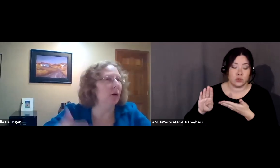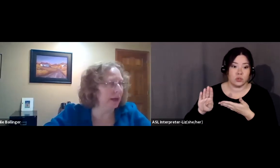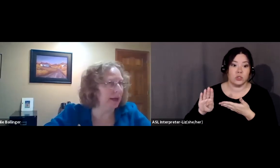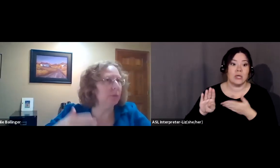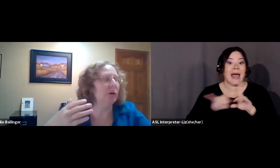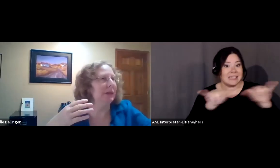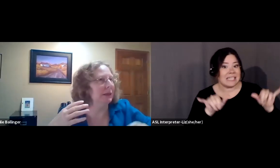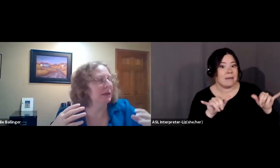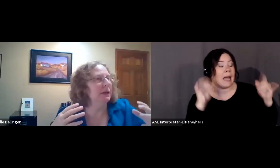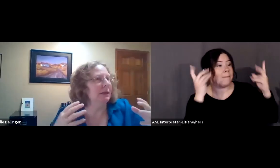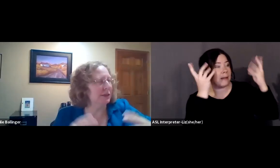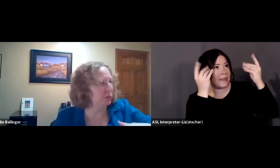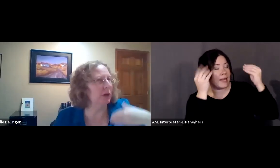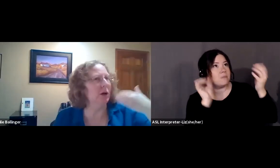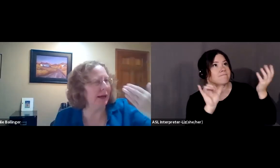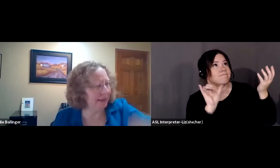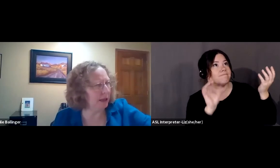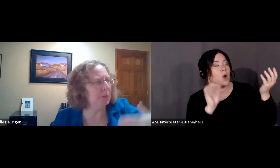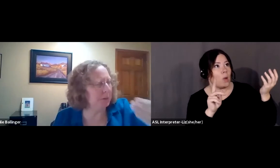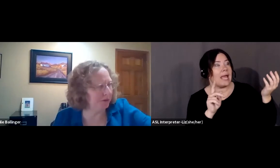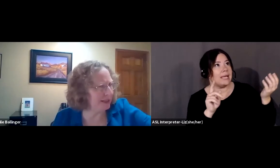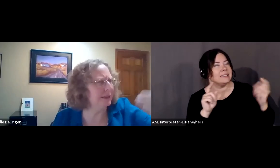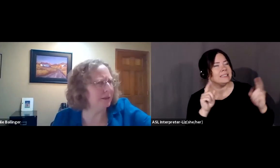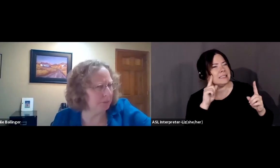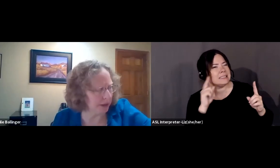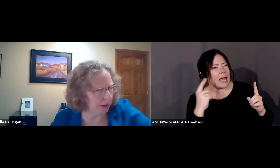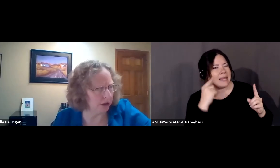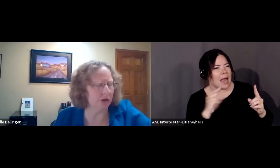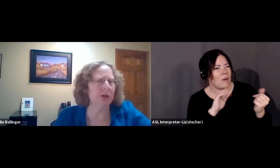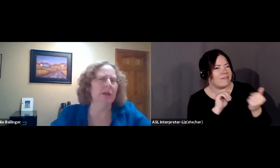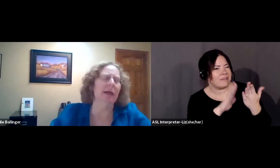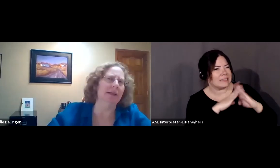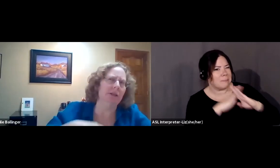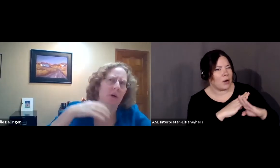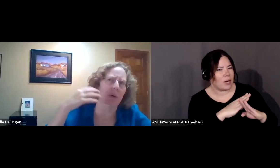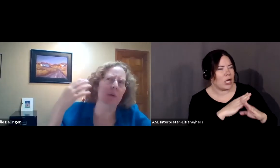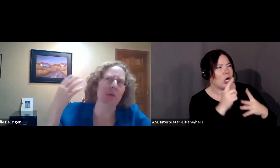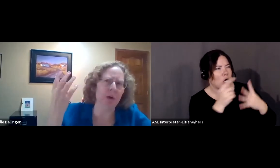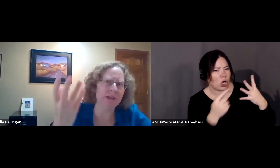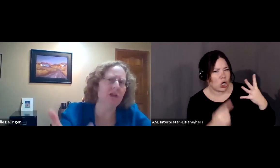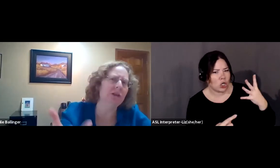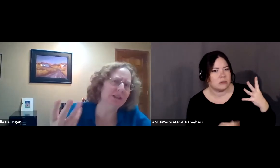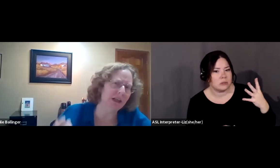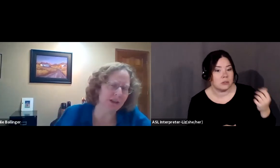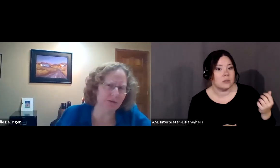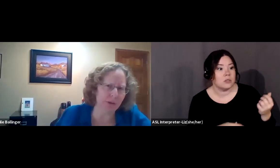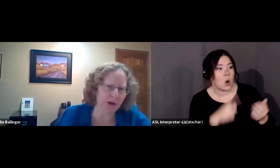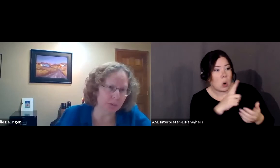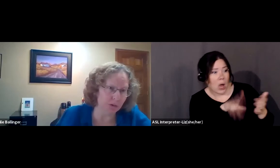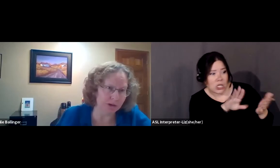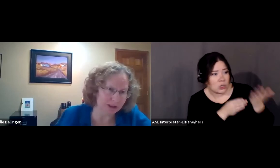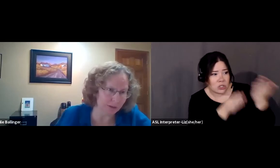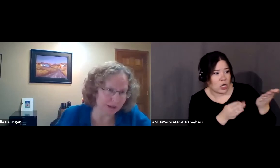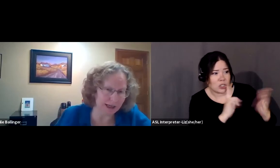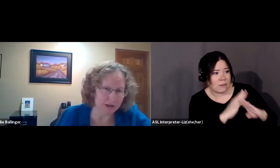thinking about, okay, well then this is where I think I'm going to be facing some barriers. And so what is your suggestion for